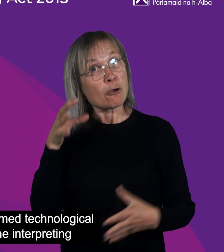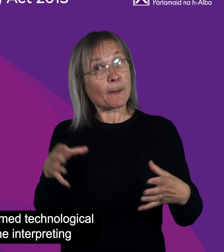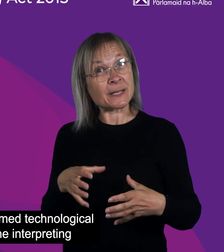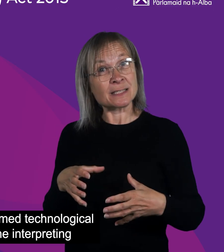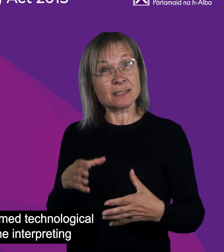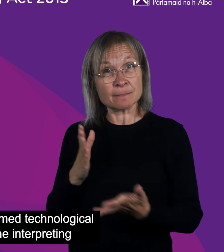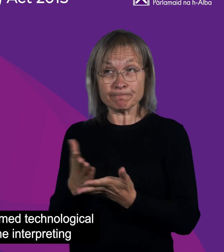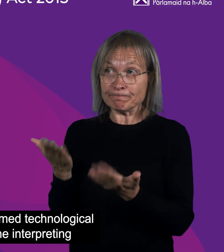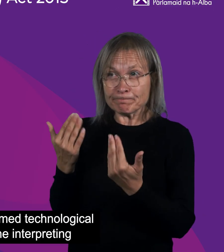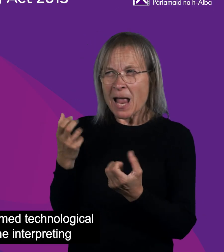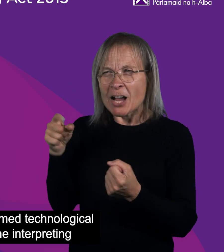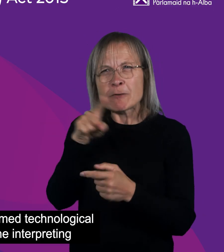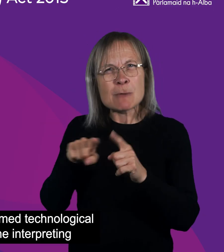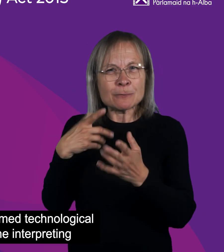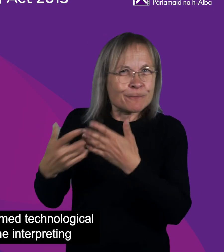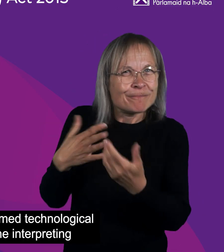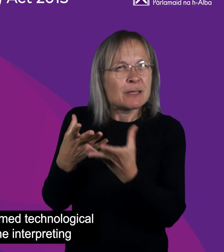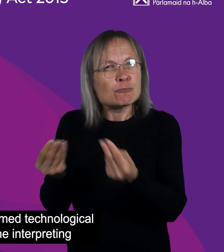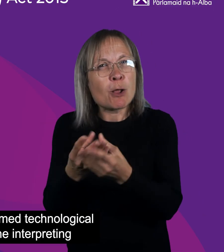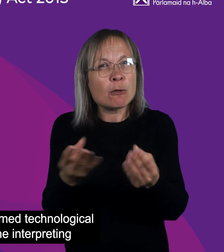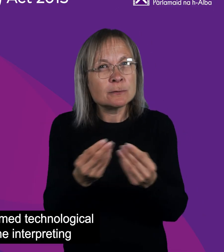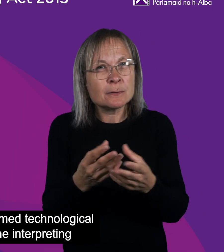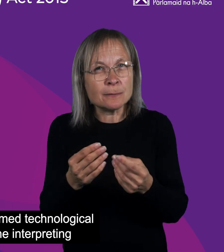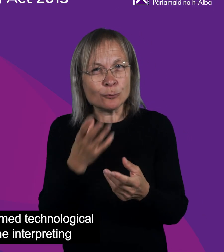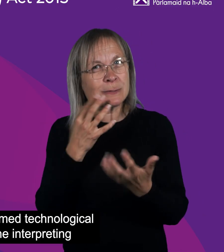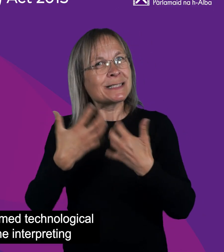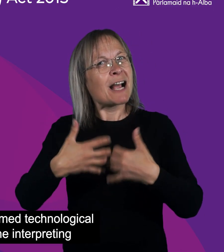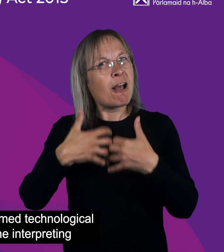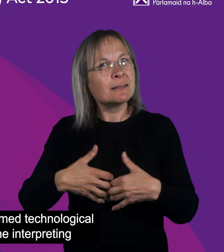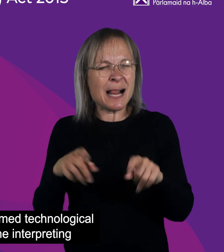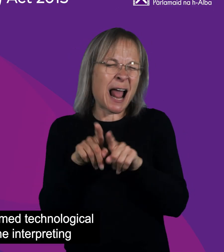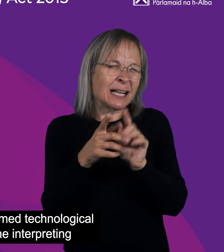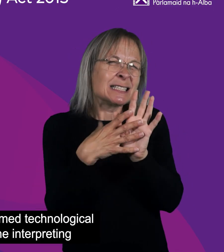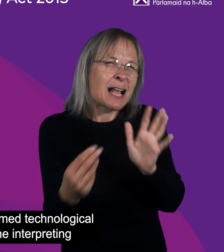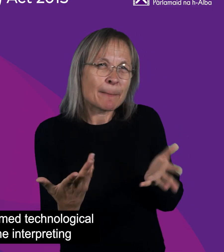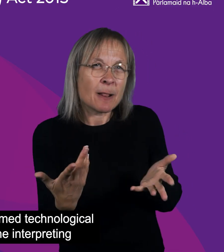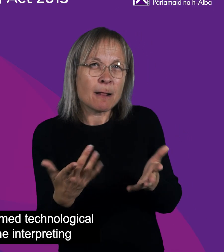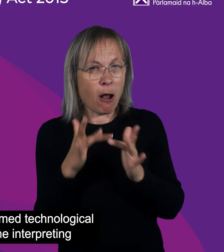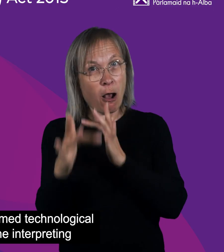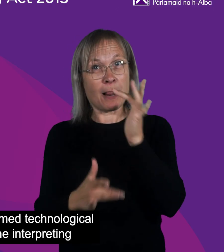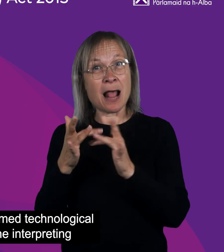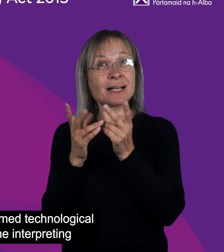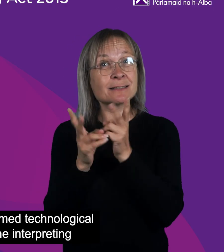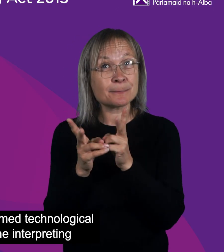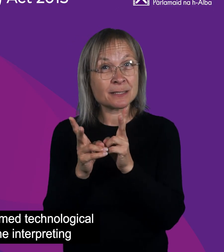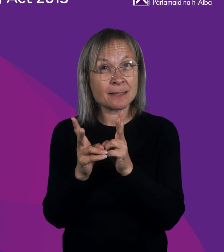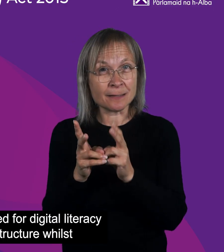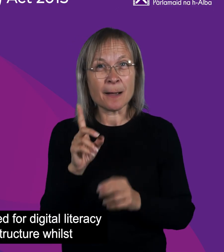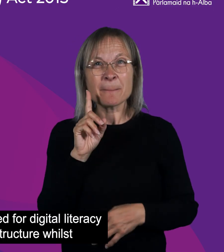The committee welcomed technological solutions like online interpreting, but emphasized the need for digital literacy training and